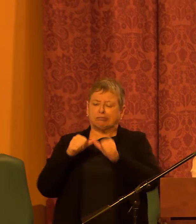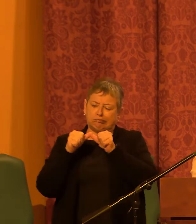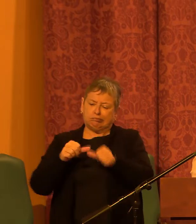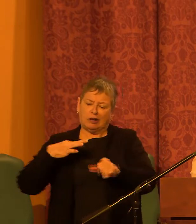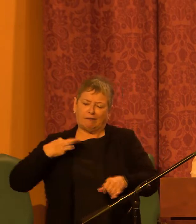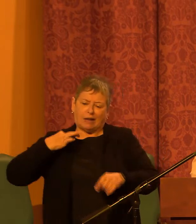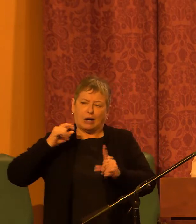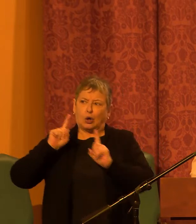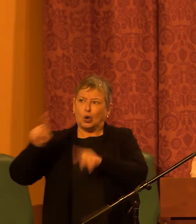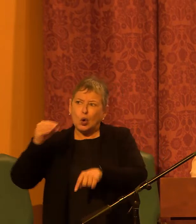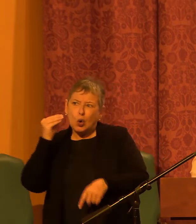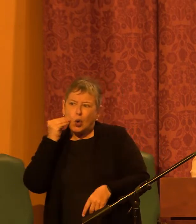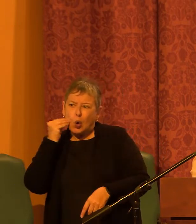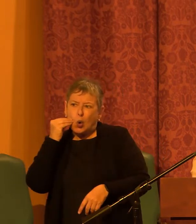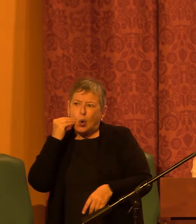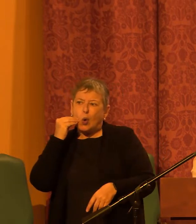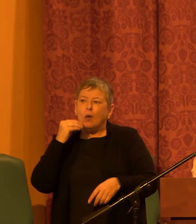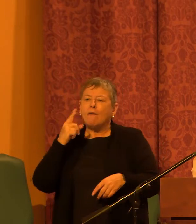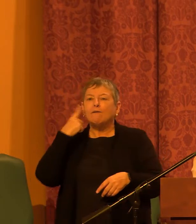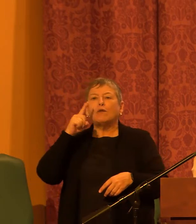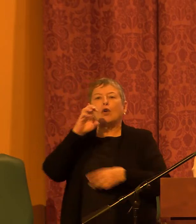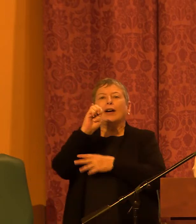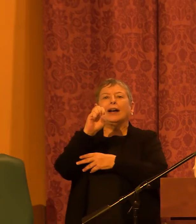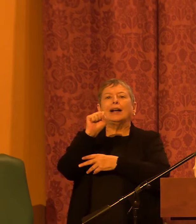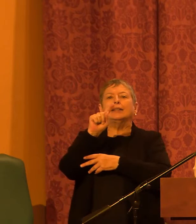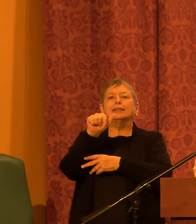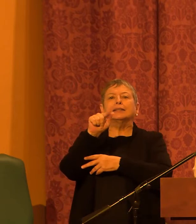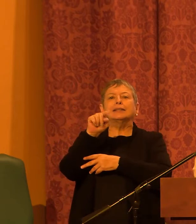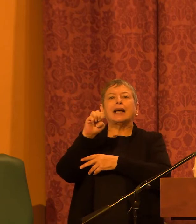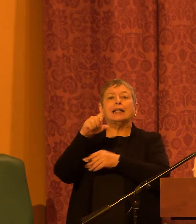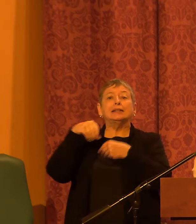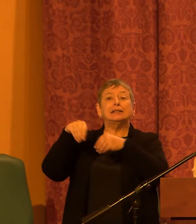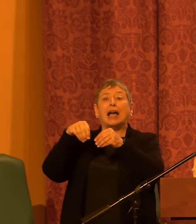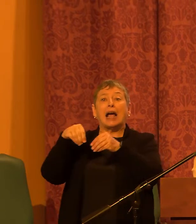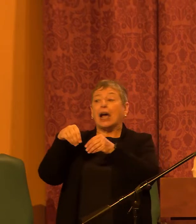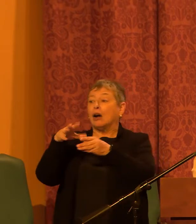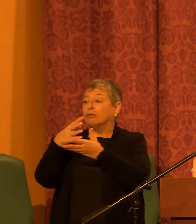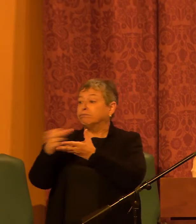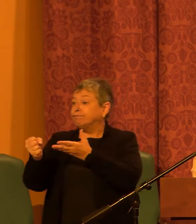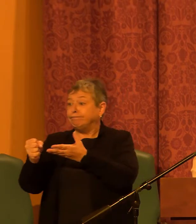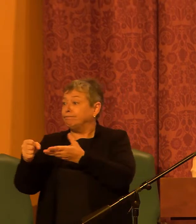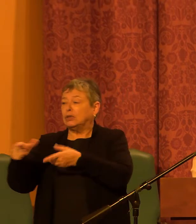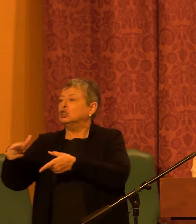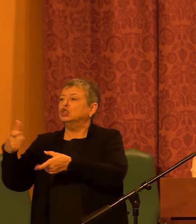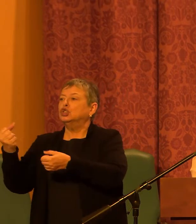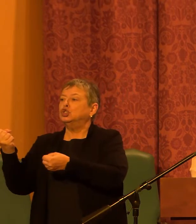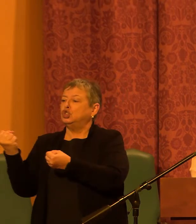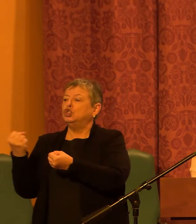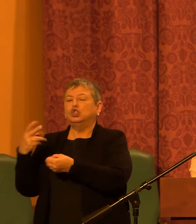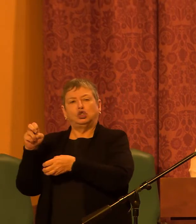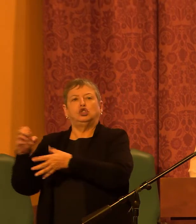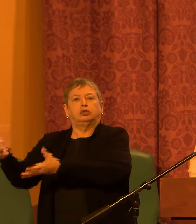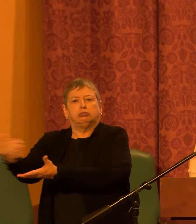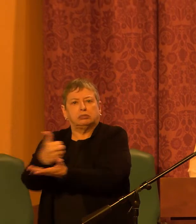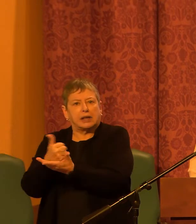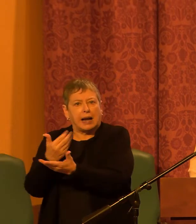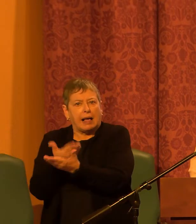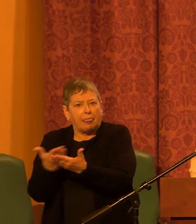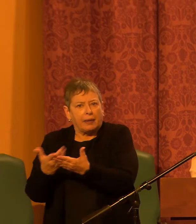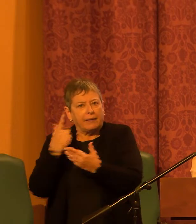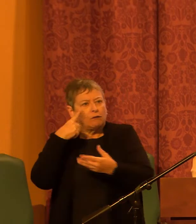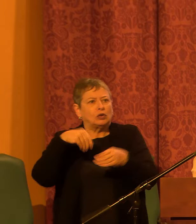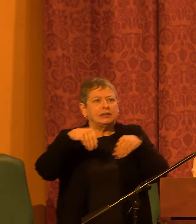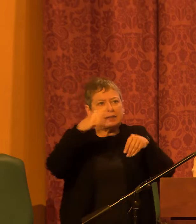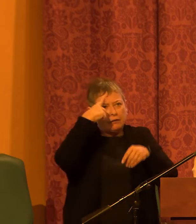clear out items left over from estate sales that will be sold at next year's AT&T sale. She, along with many